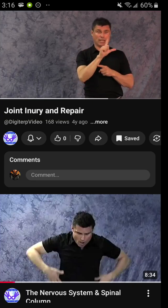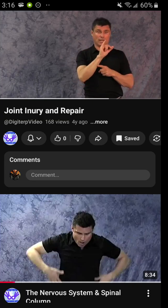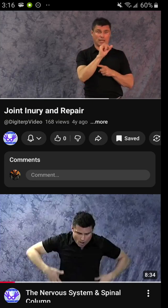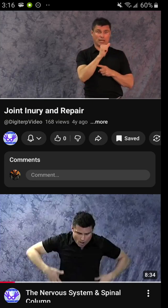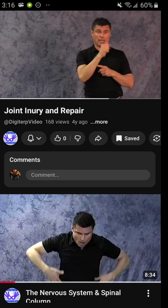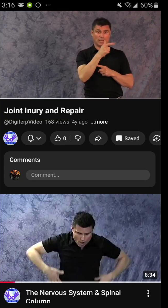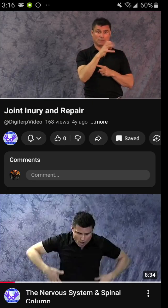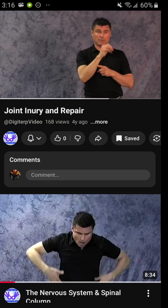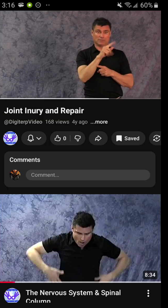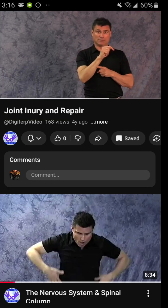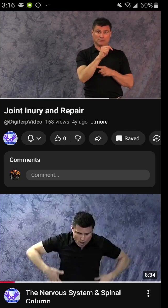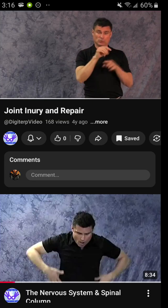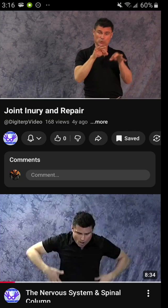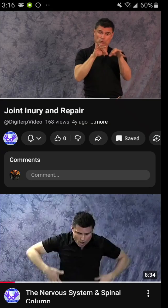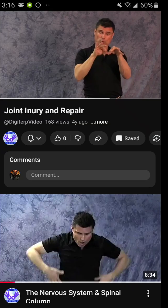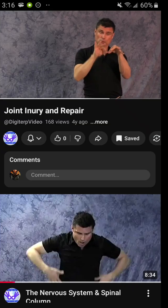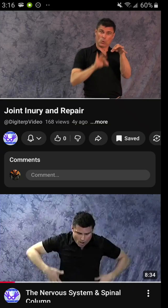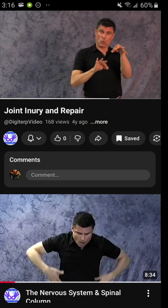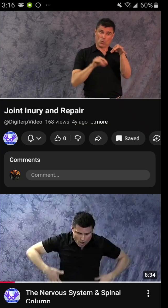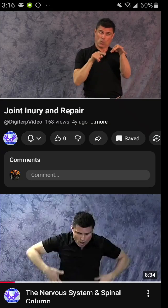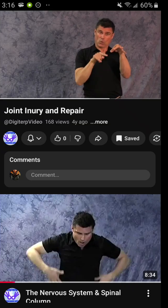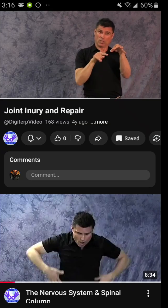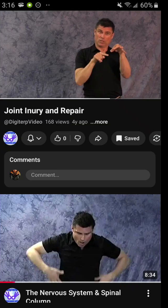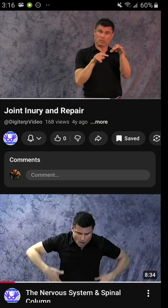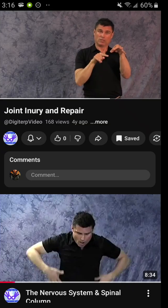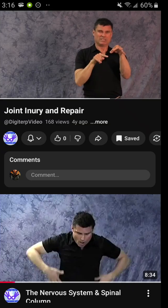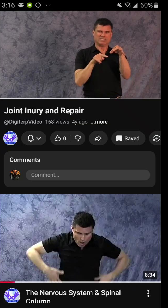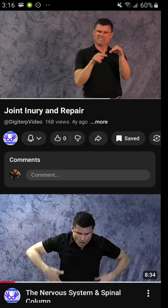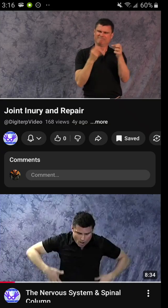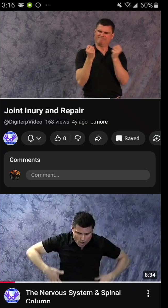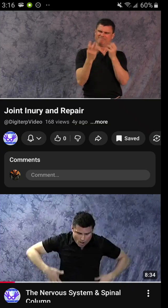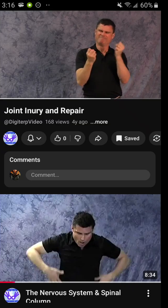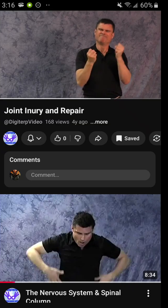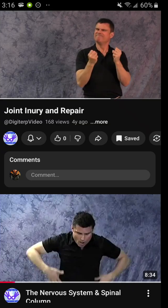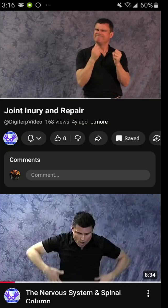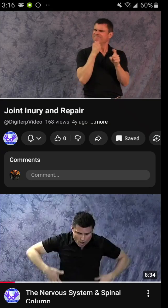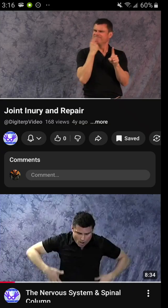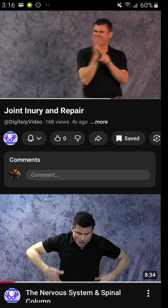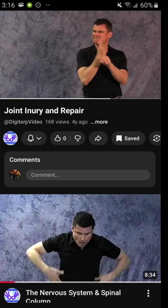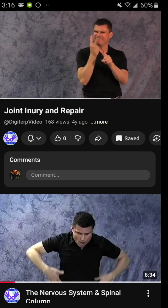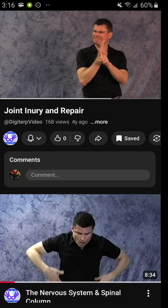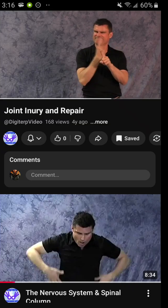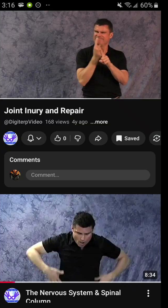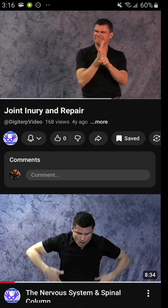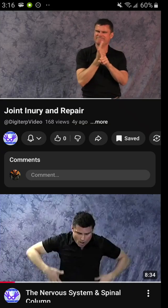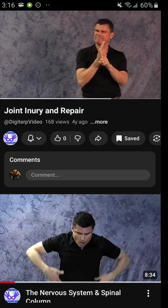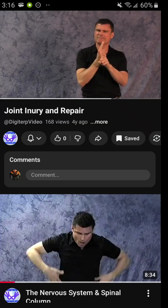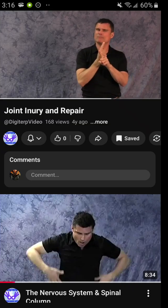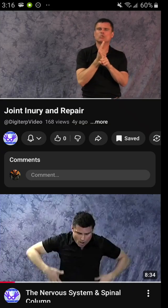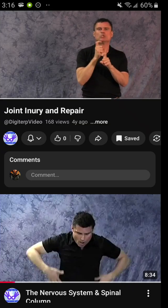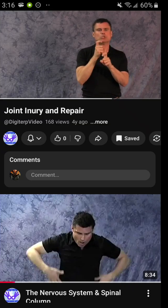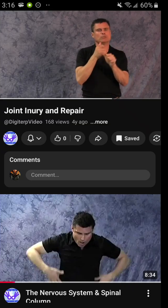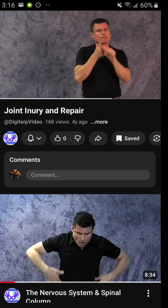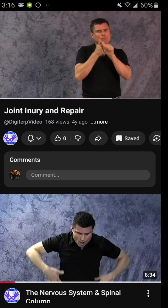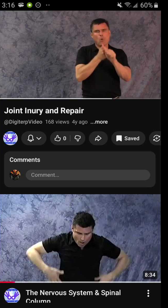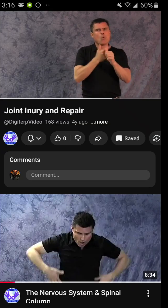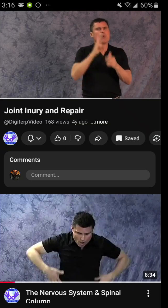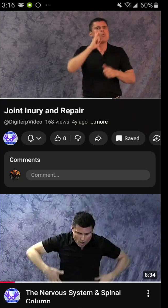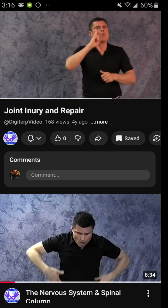ligaments with much more healed